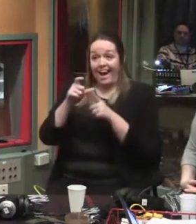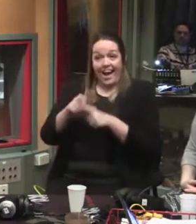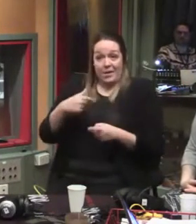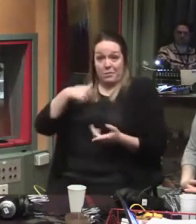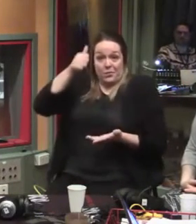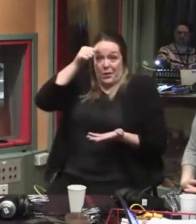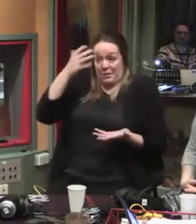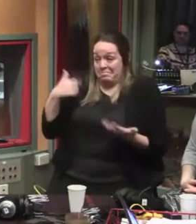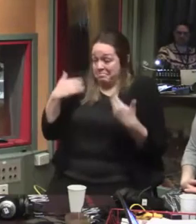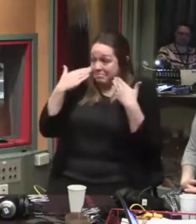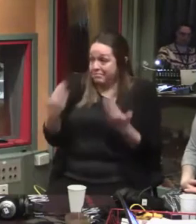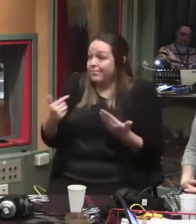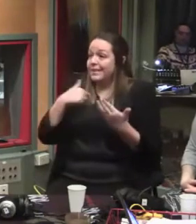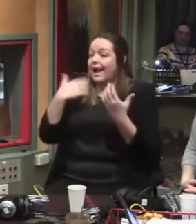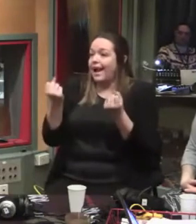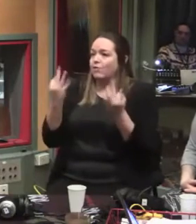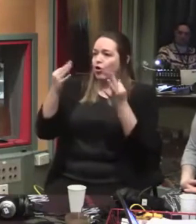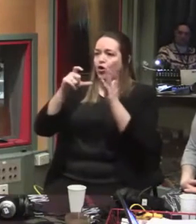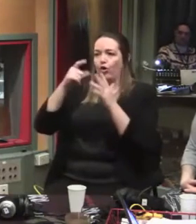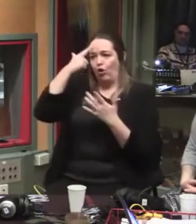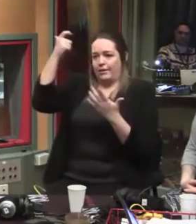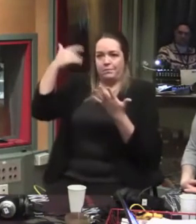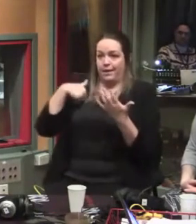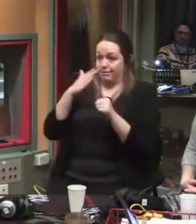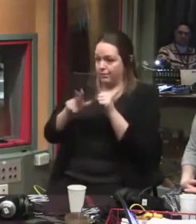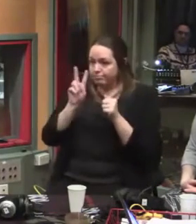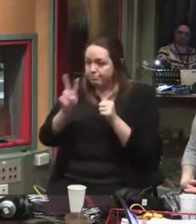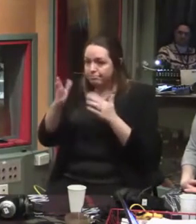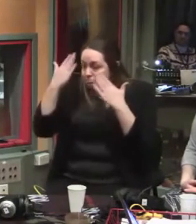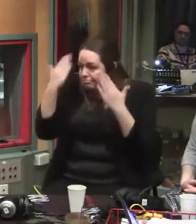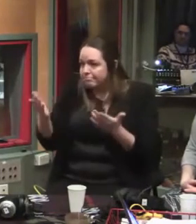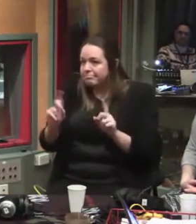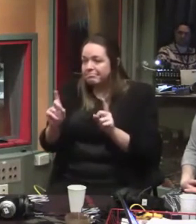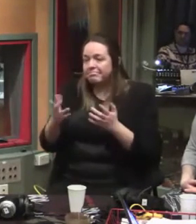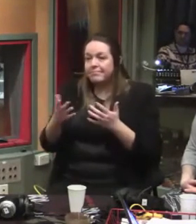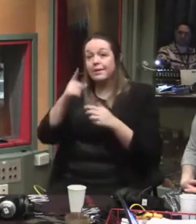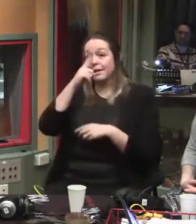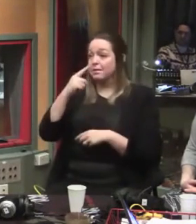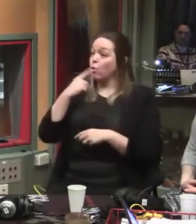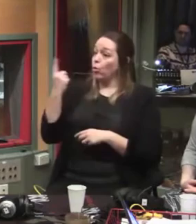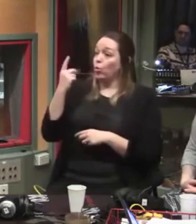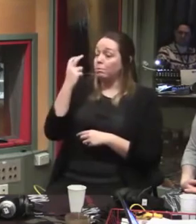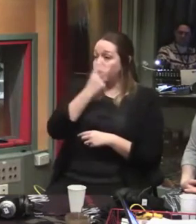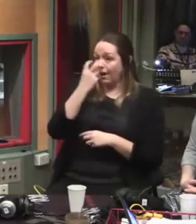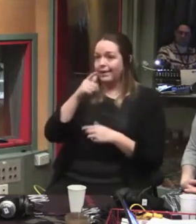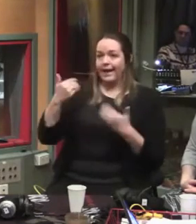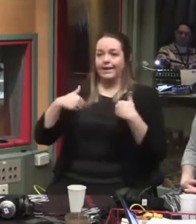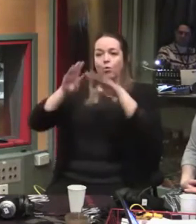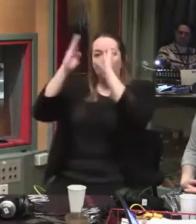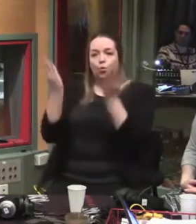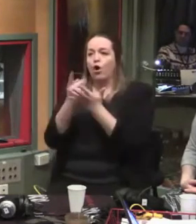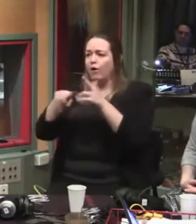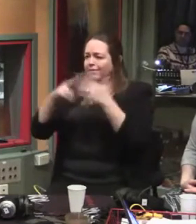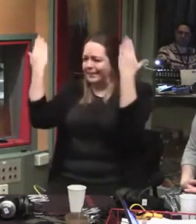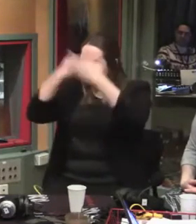know. I don't have that concept. People say that blind people... live in a world of darkness